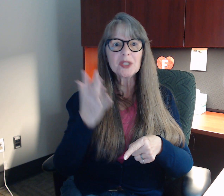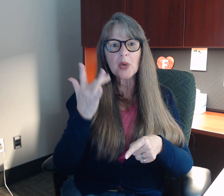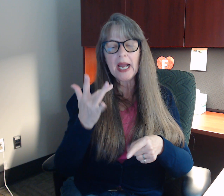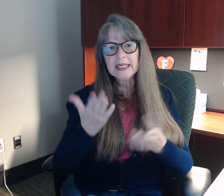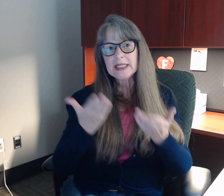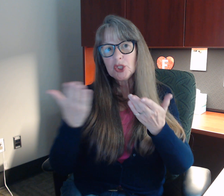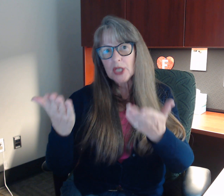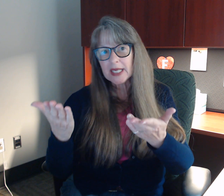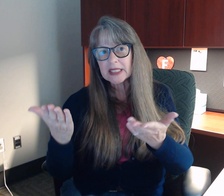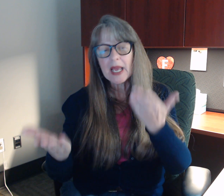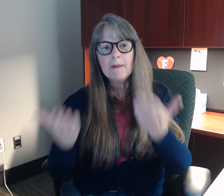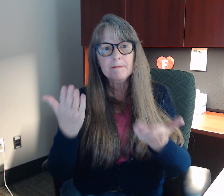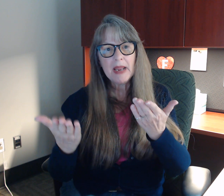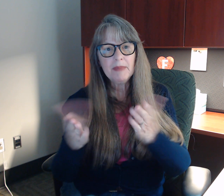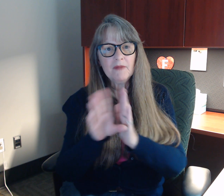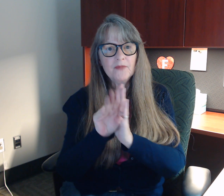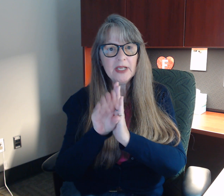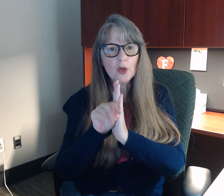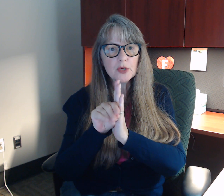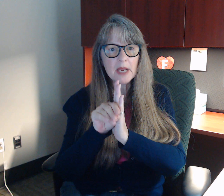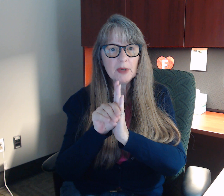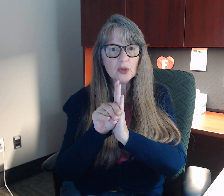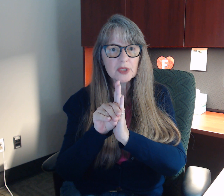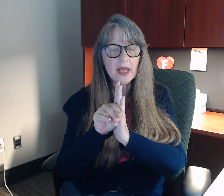I suggest maybe videotaping yourself,